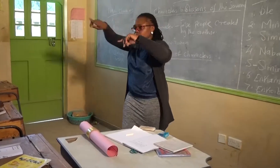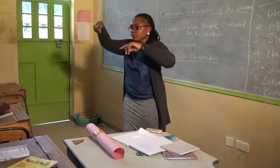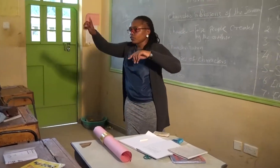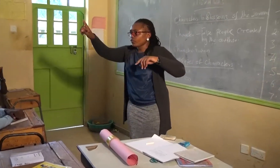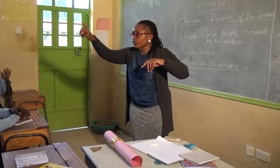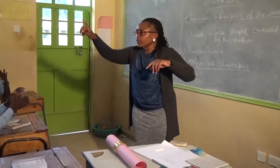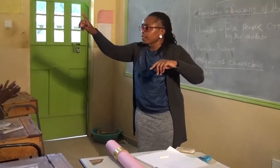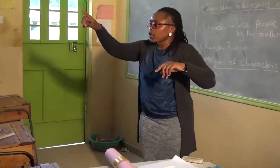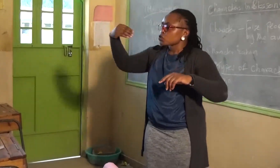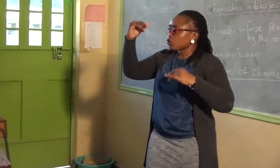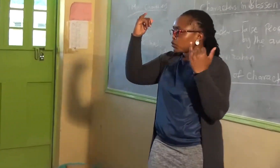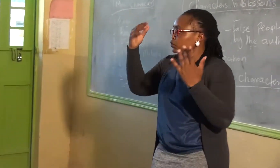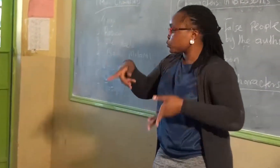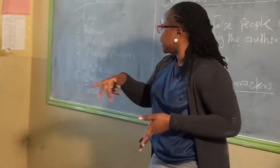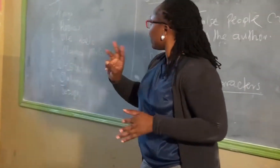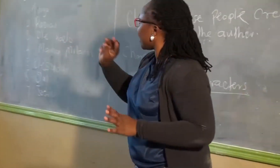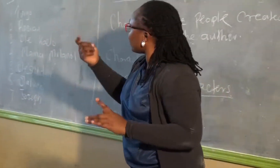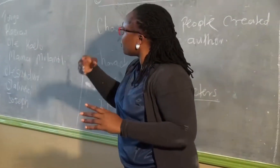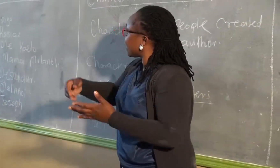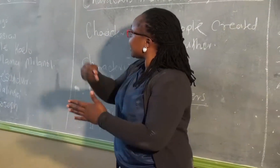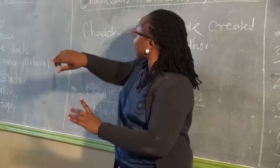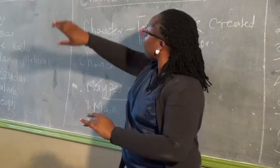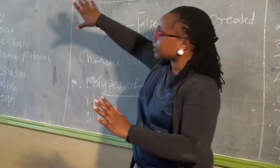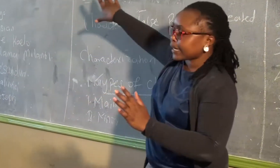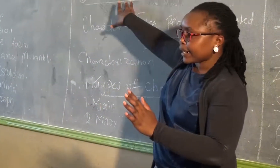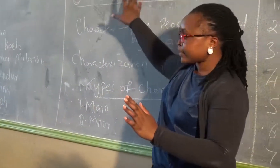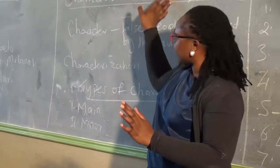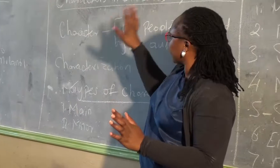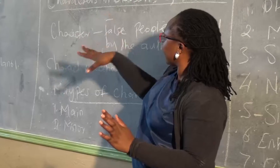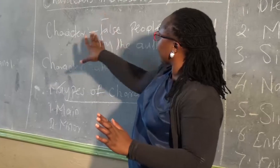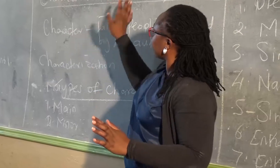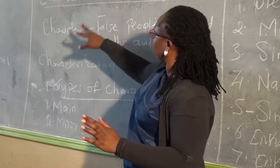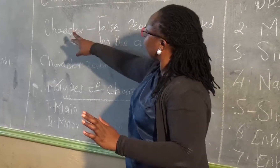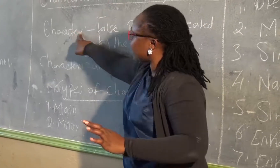Thank you.